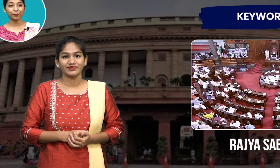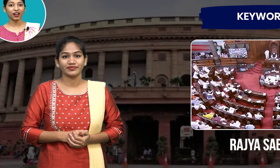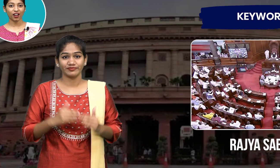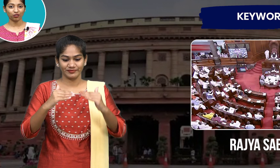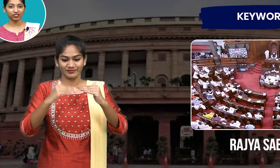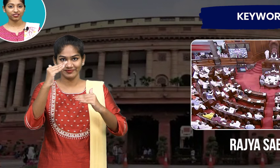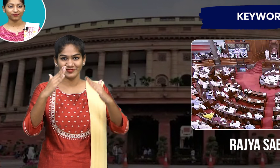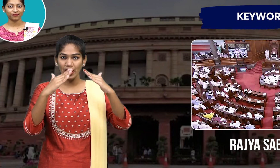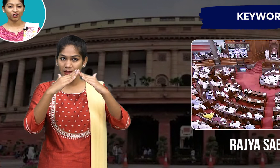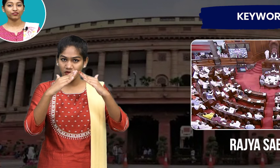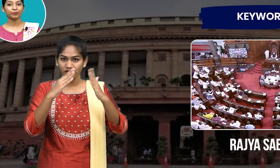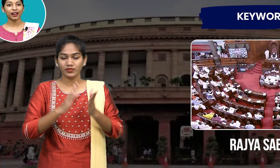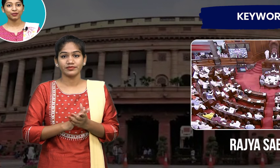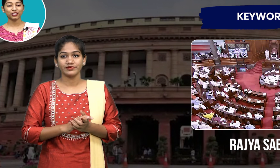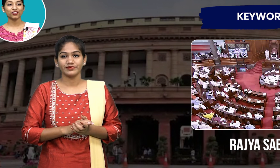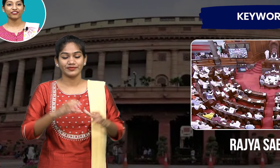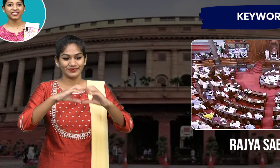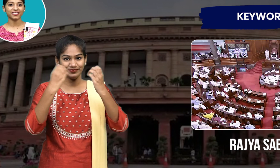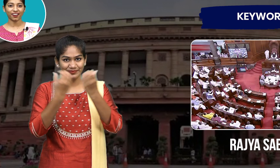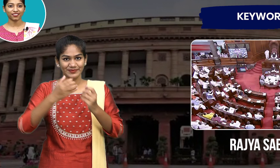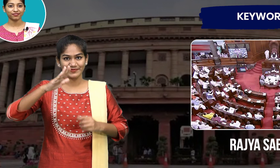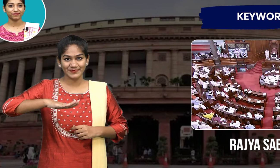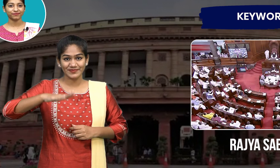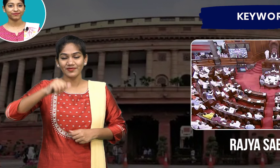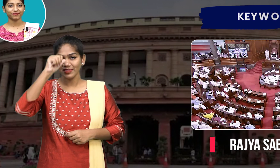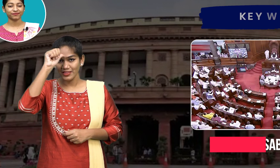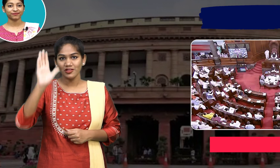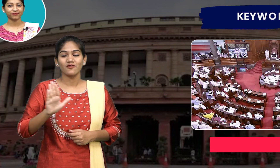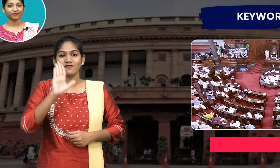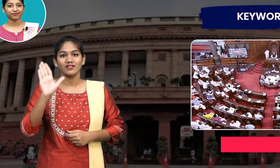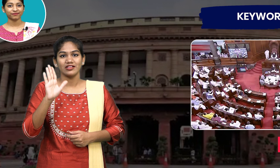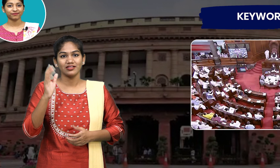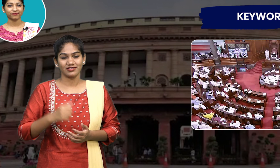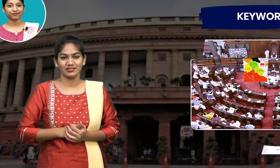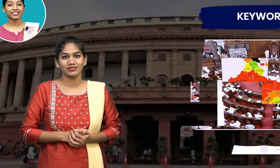The upper house of the Parliament of India.